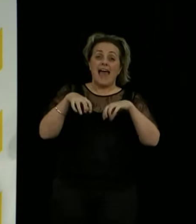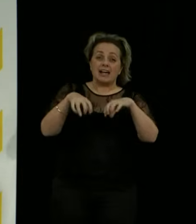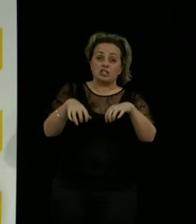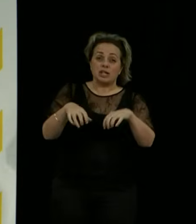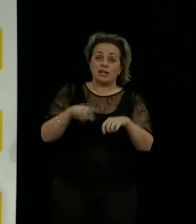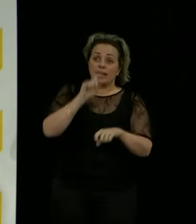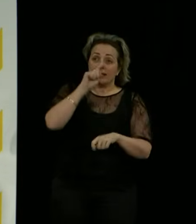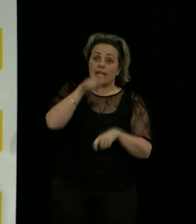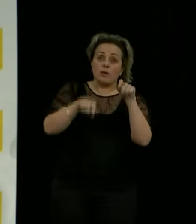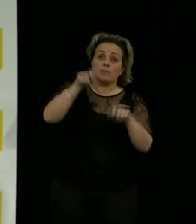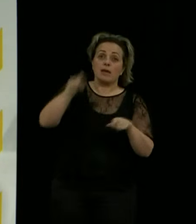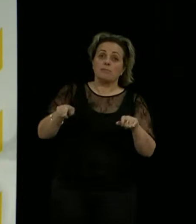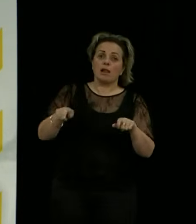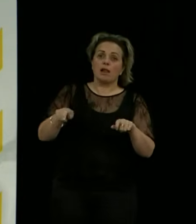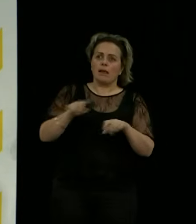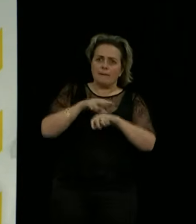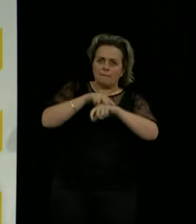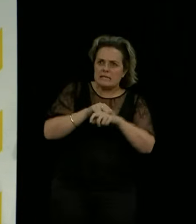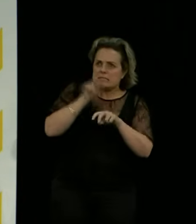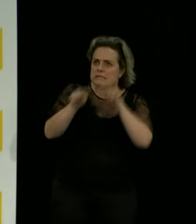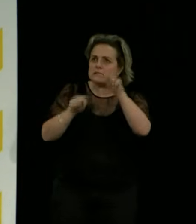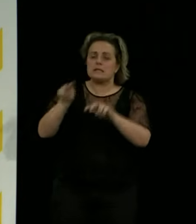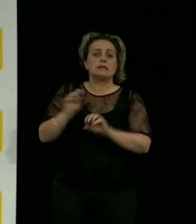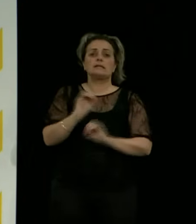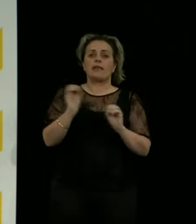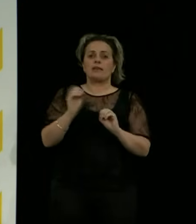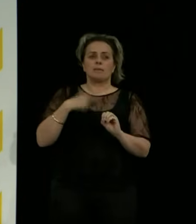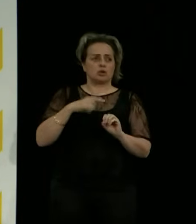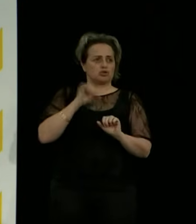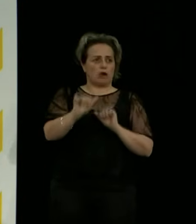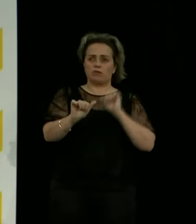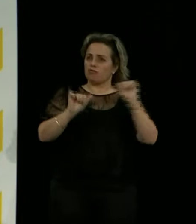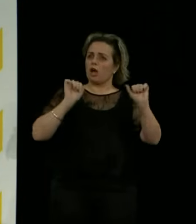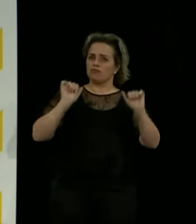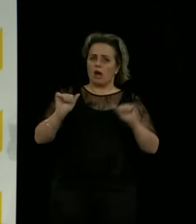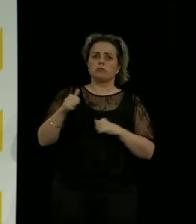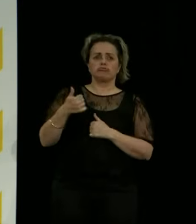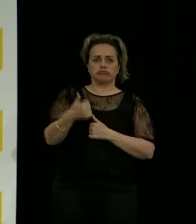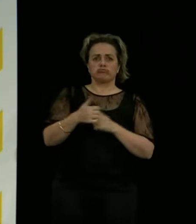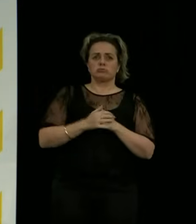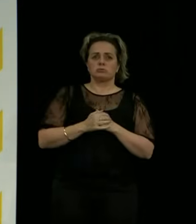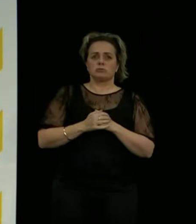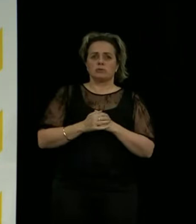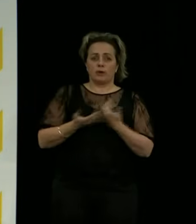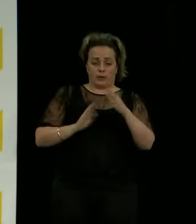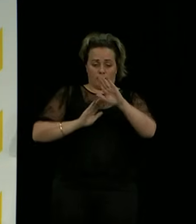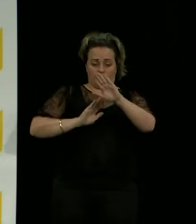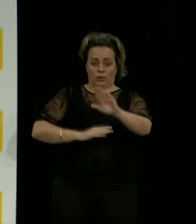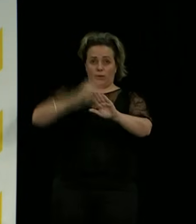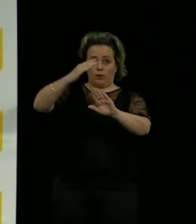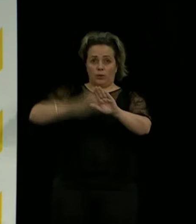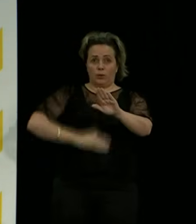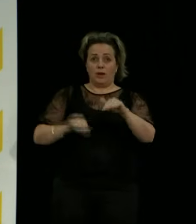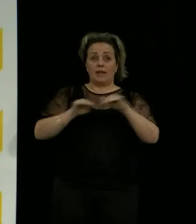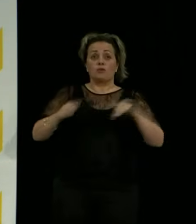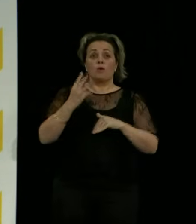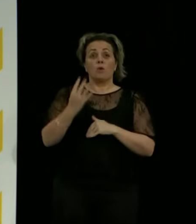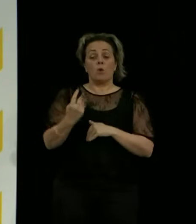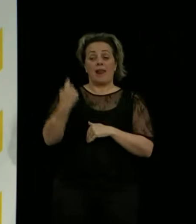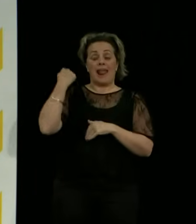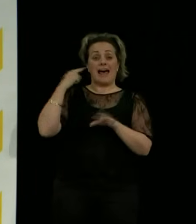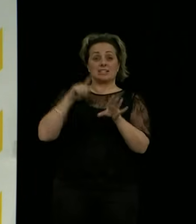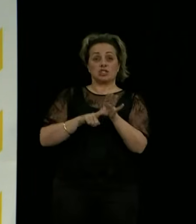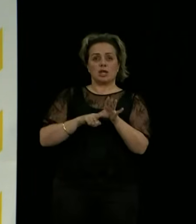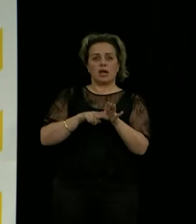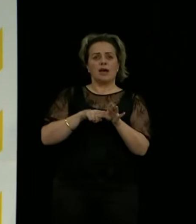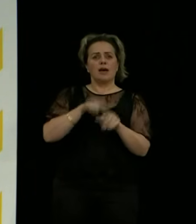by anybody. People are doing the right thing. They did right across New Zealand when we first went into Alert Level 4 last year, and they've